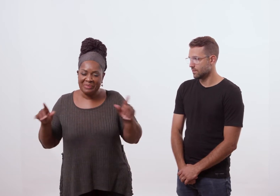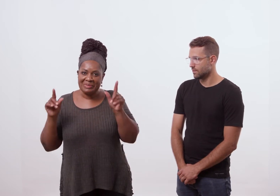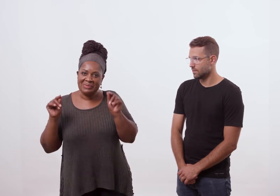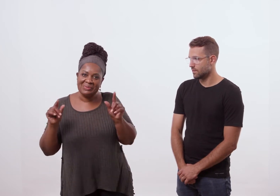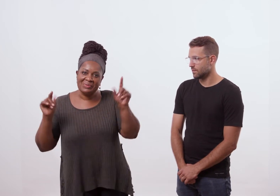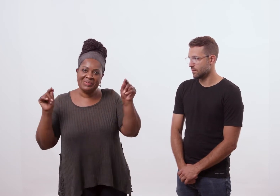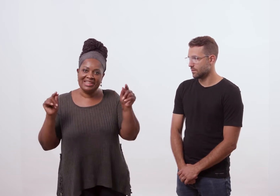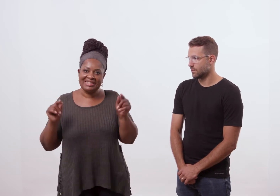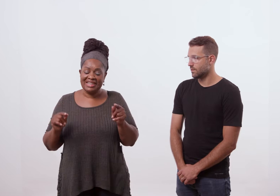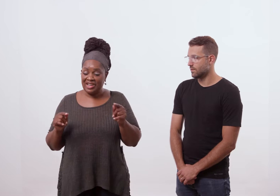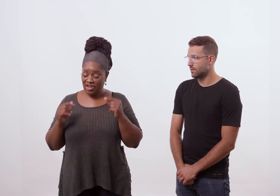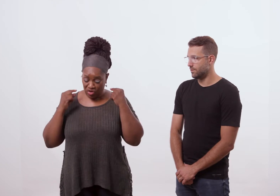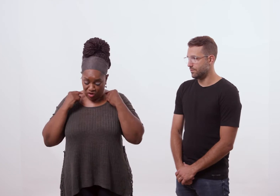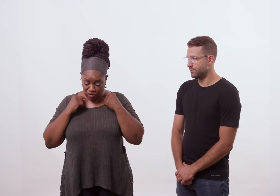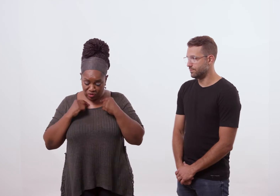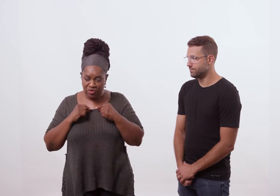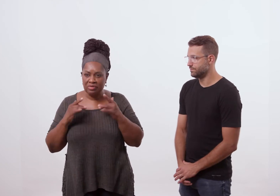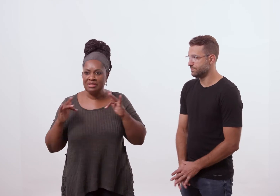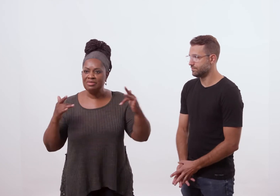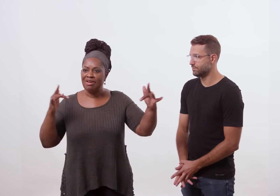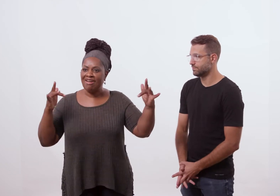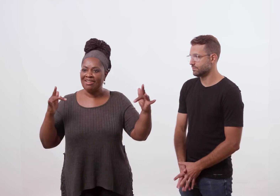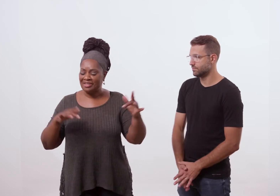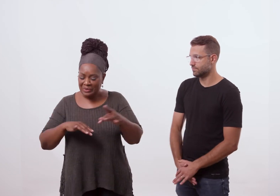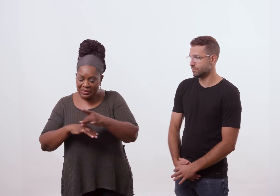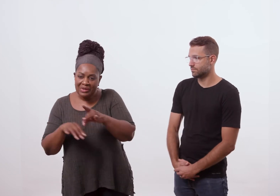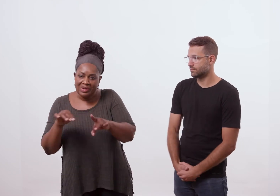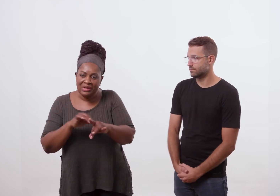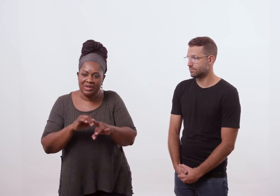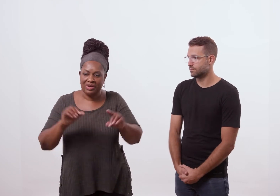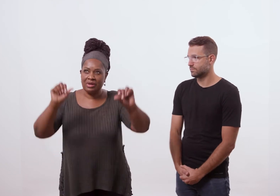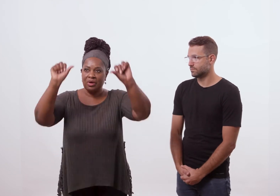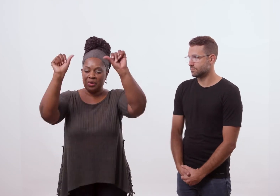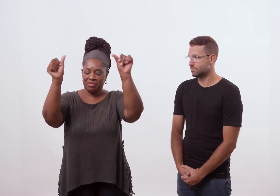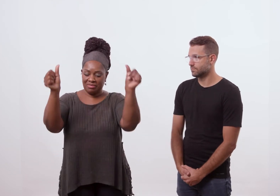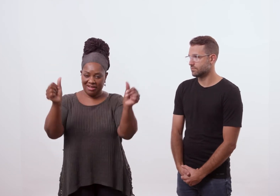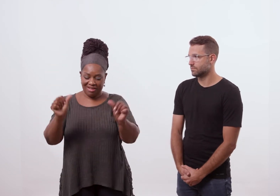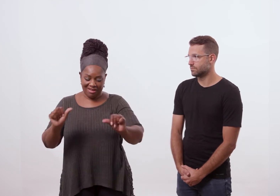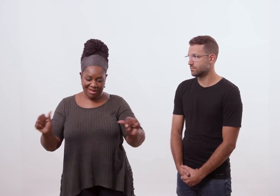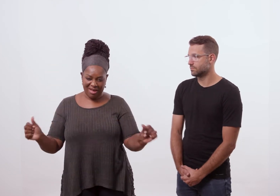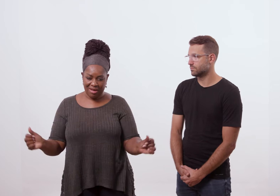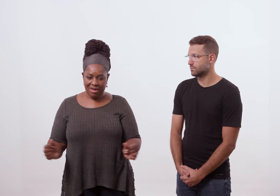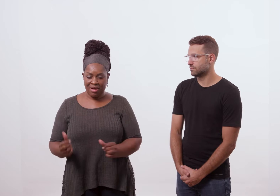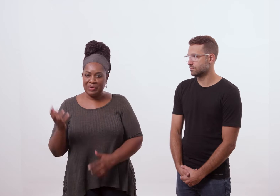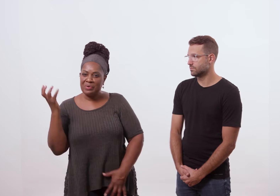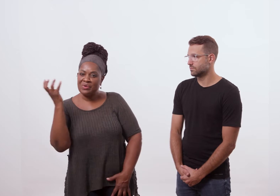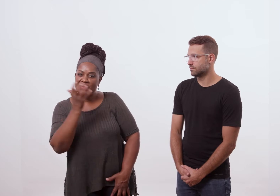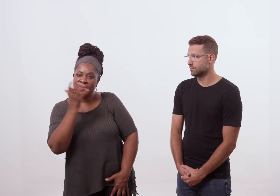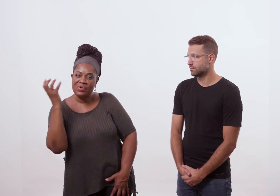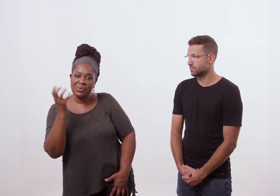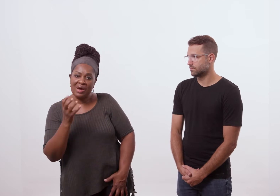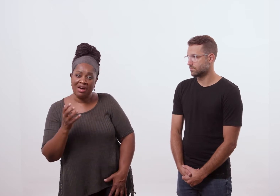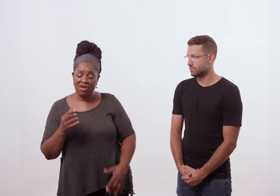Her pounded gold jewelry sparkles, highlighting her body's elegant curves. 3 sharp